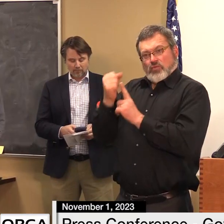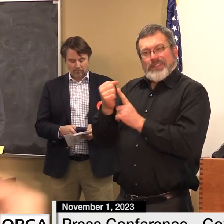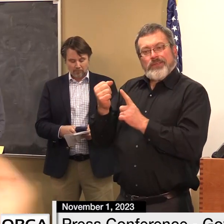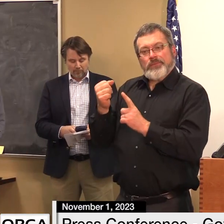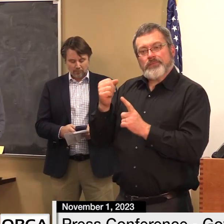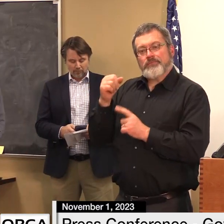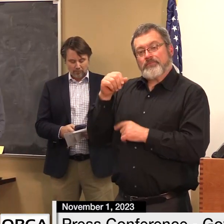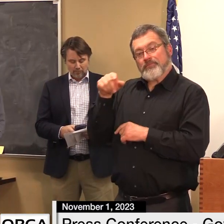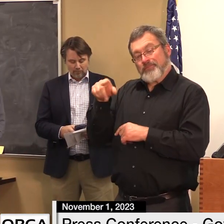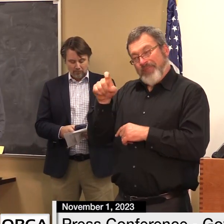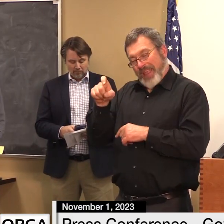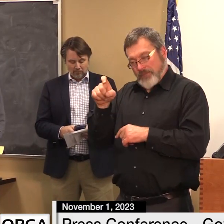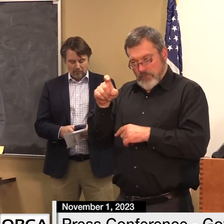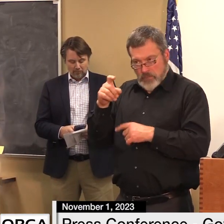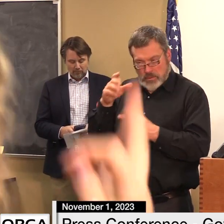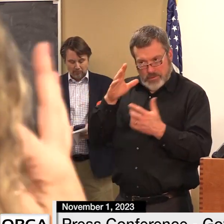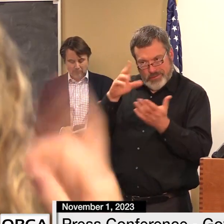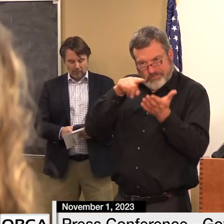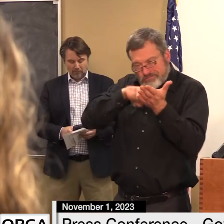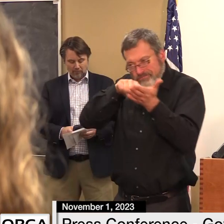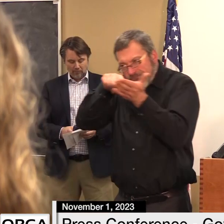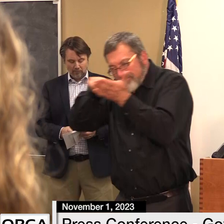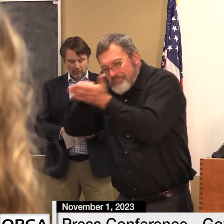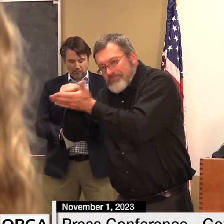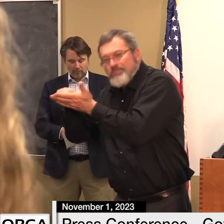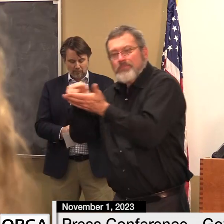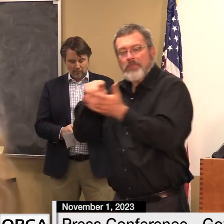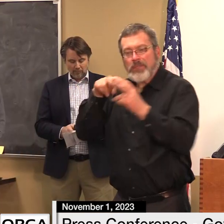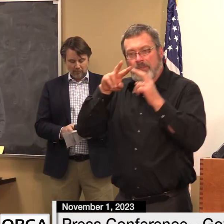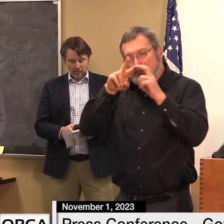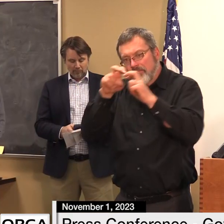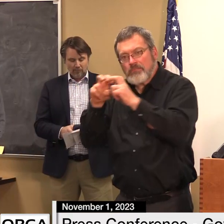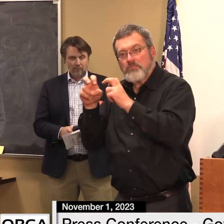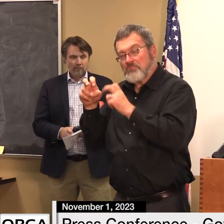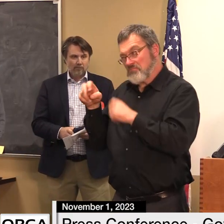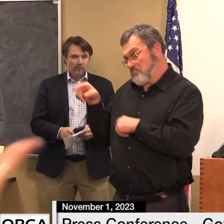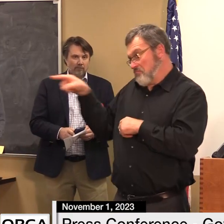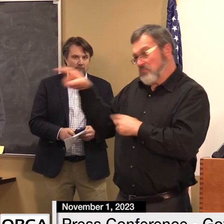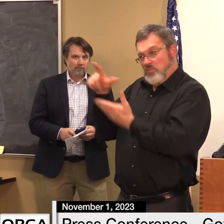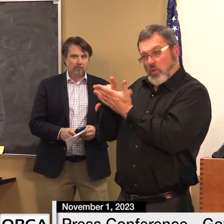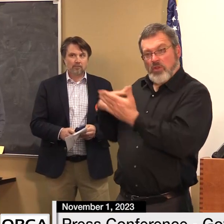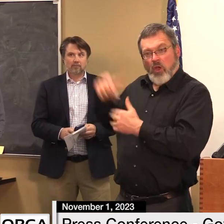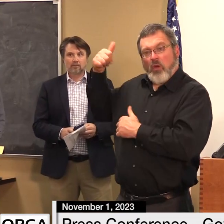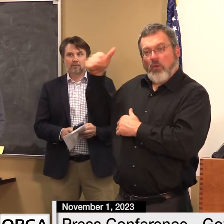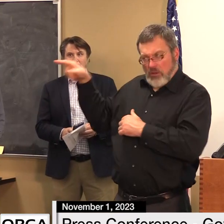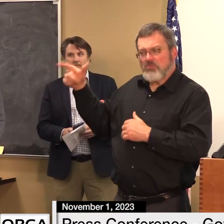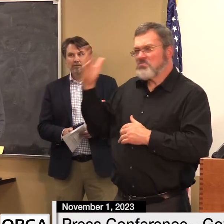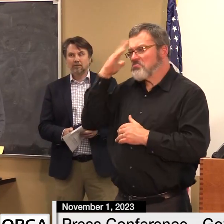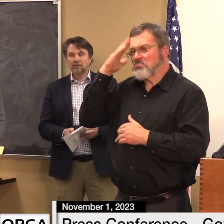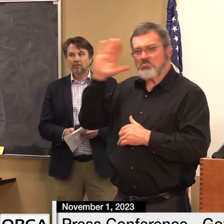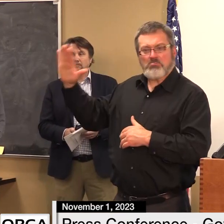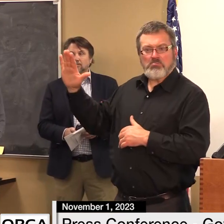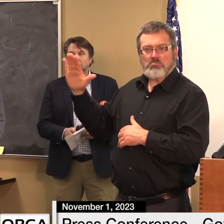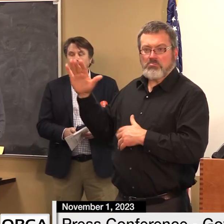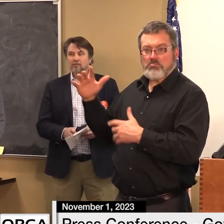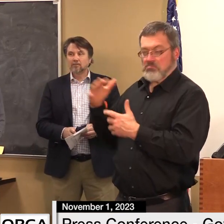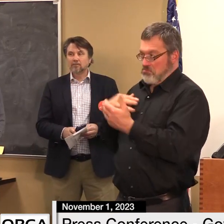information she has that I may not have, she's doing what she thinks is the best, and I support that.